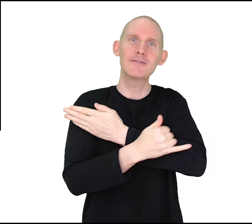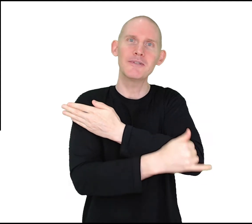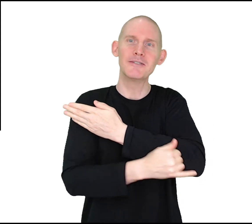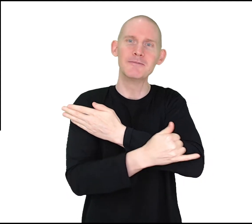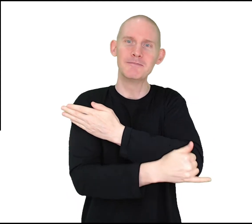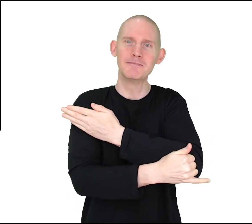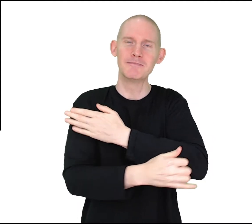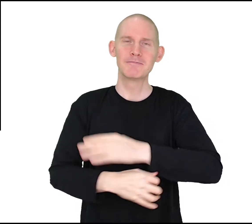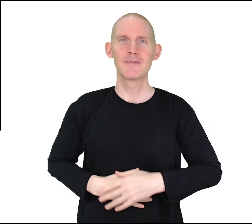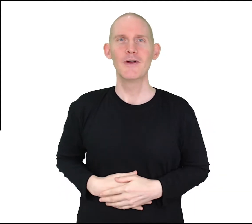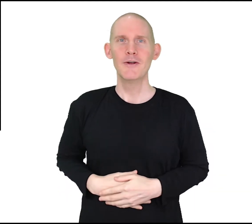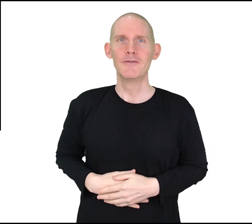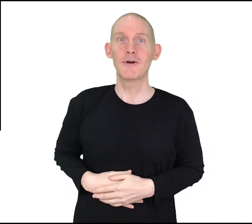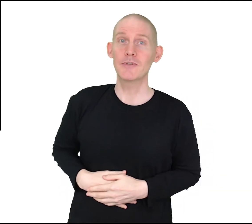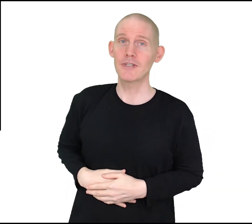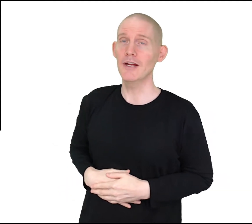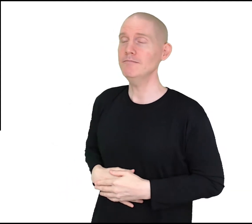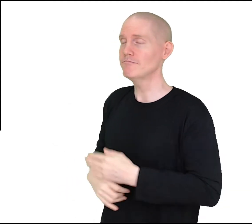Country. From the side.